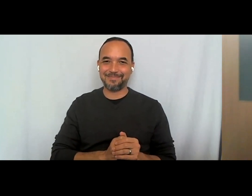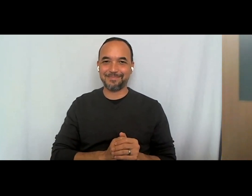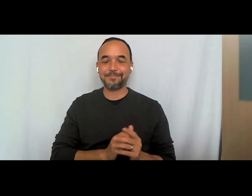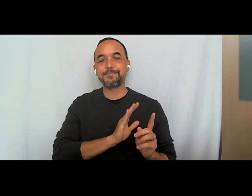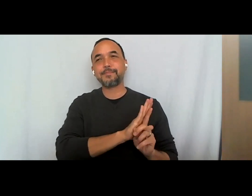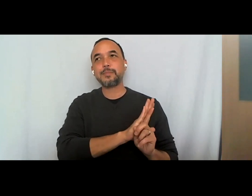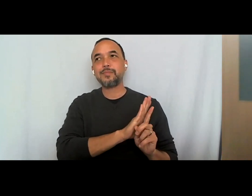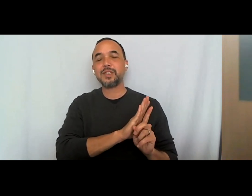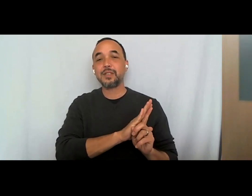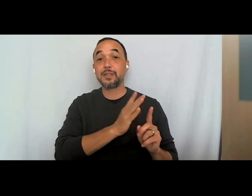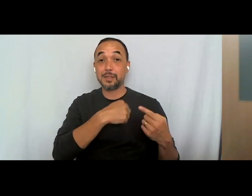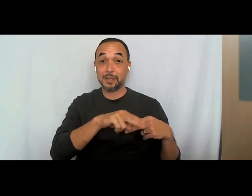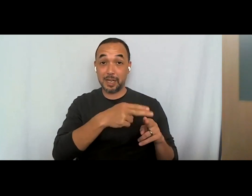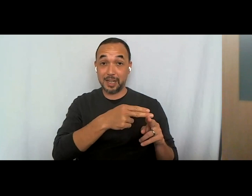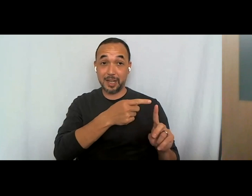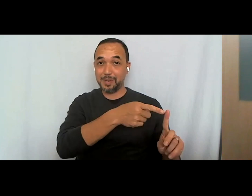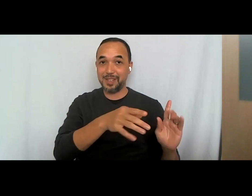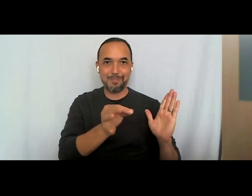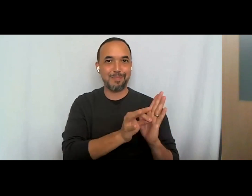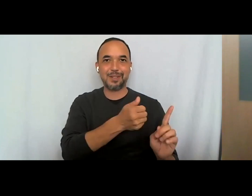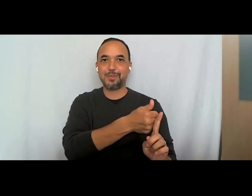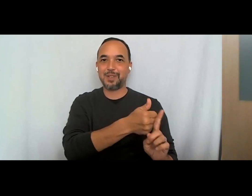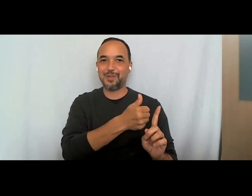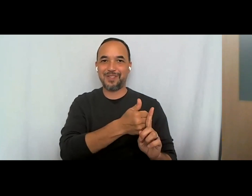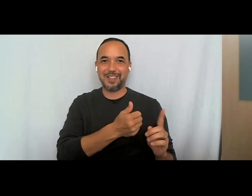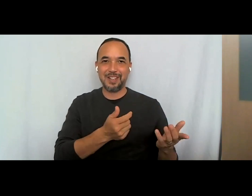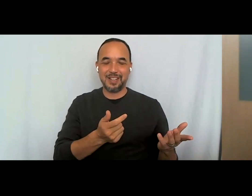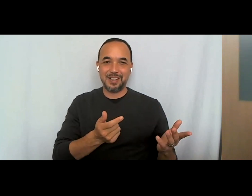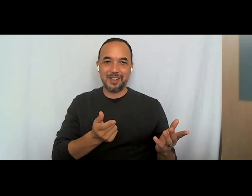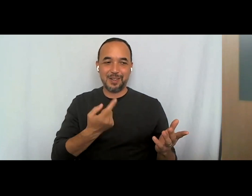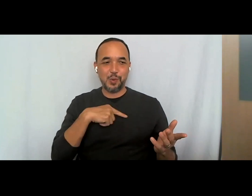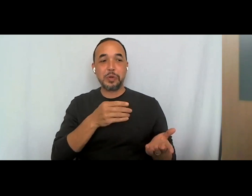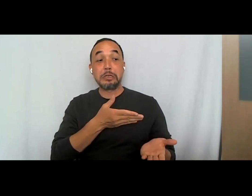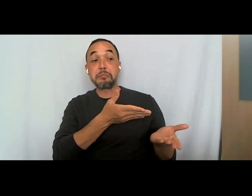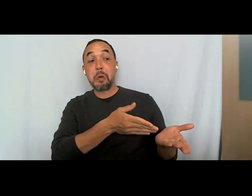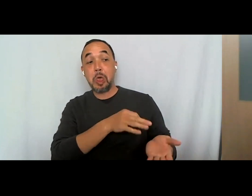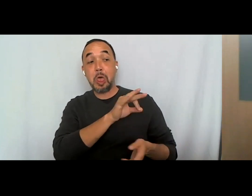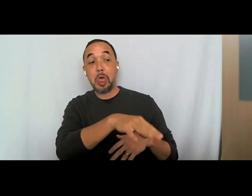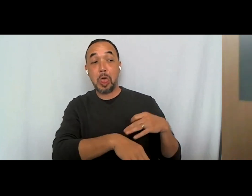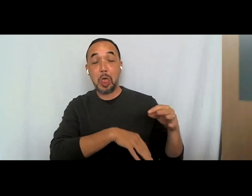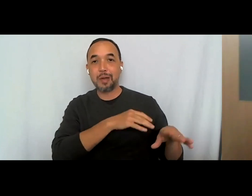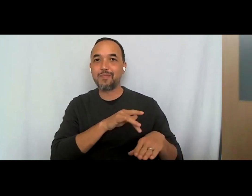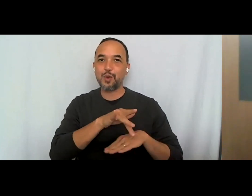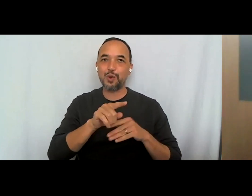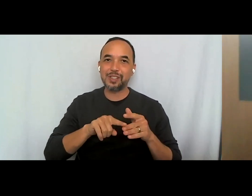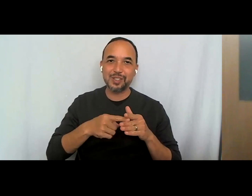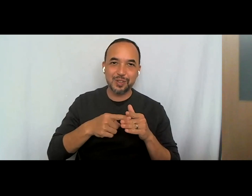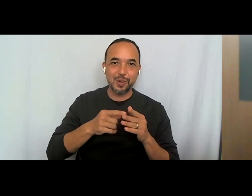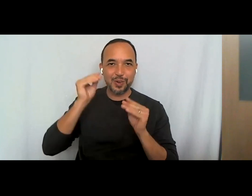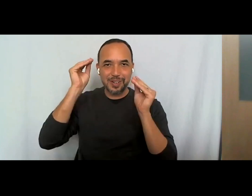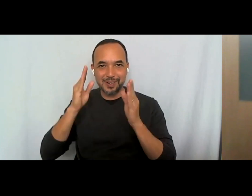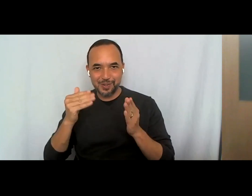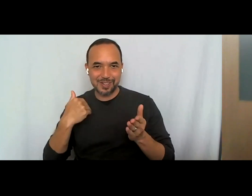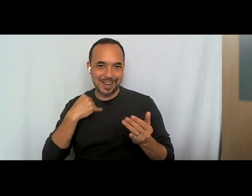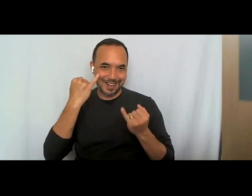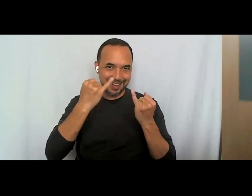His sign name he actually gave to himself. We gave him some suggestions. His early start teachers gave him some suggestions, and